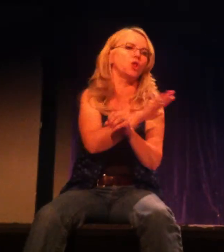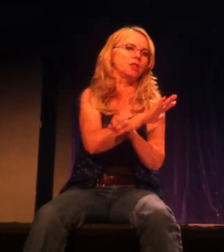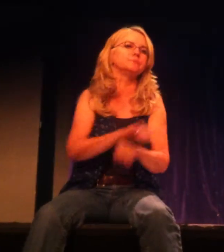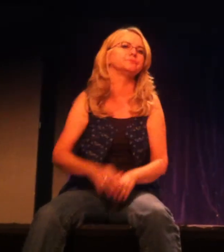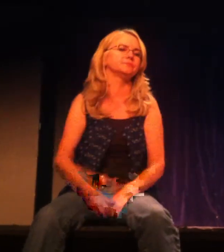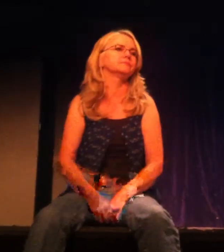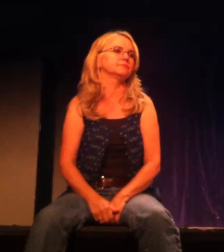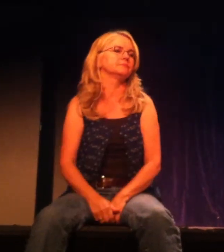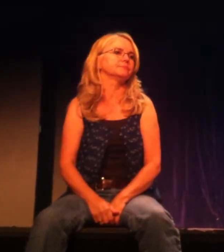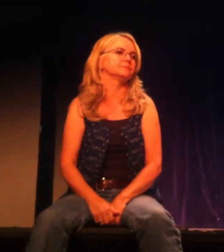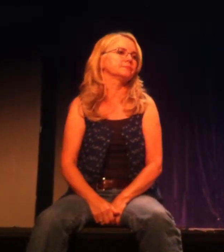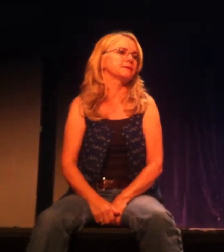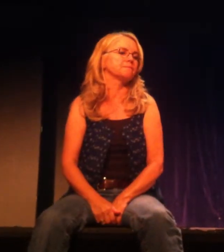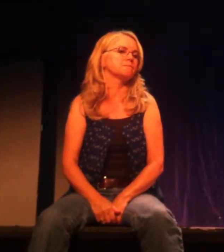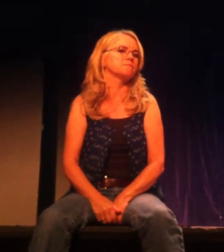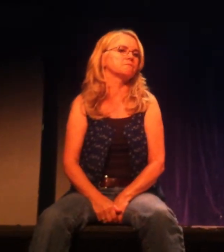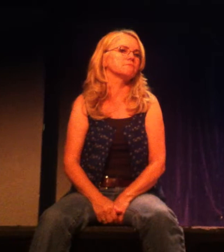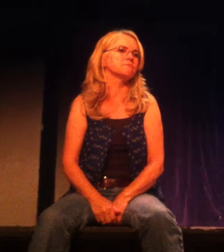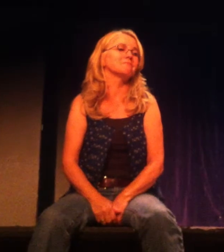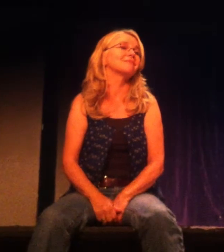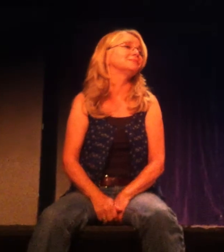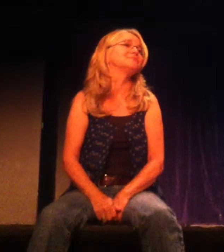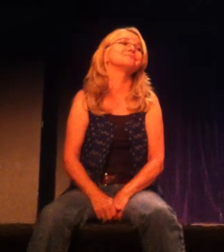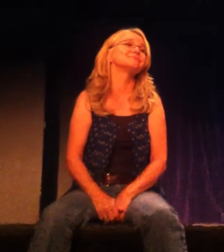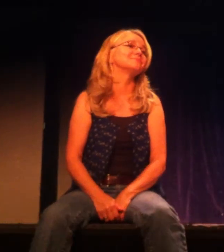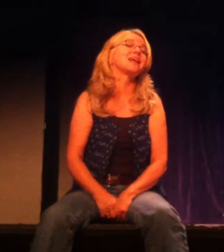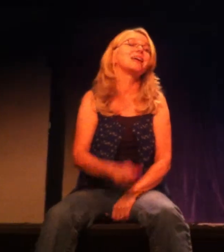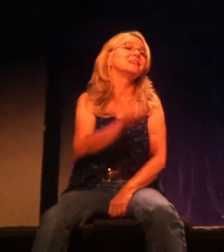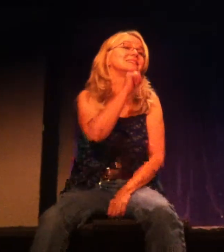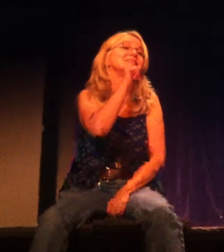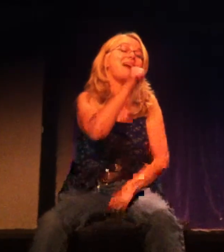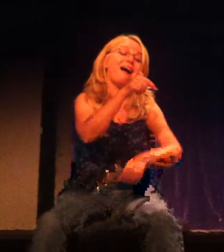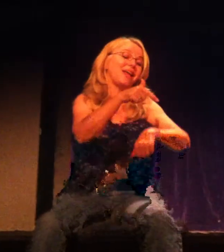Is full. I won't have time to give Katie the attention she'll need.